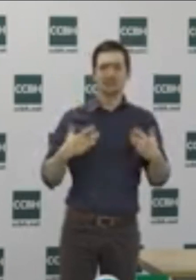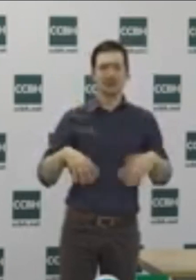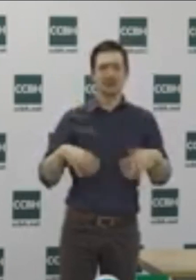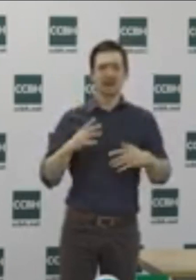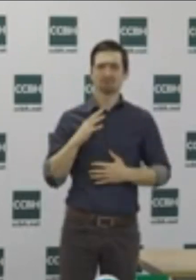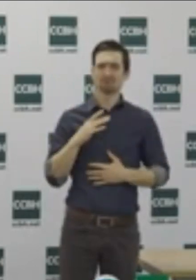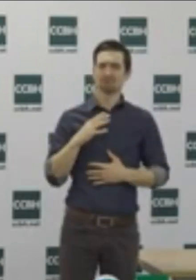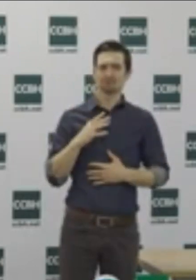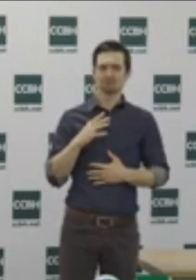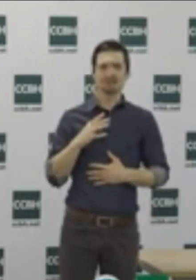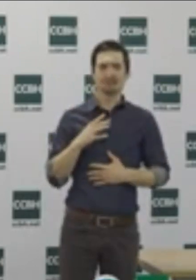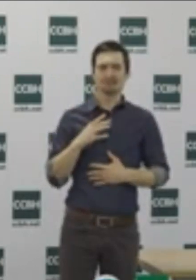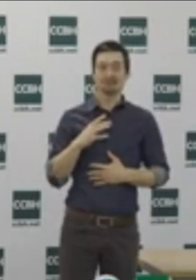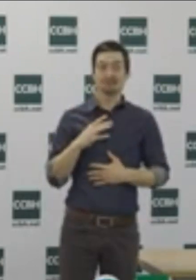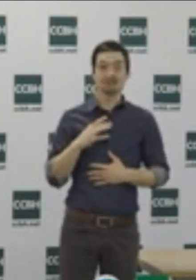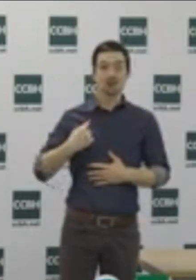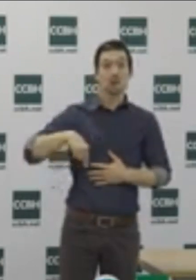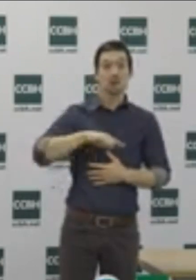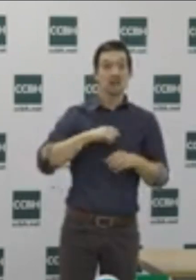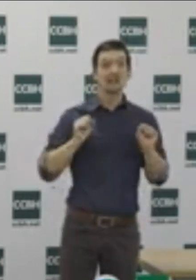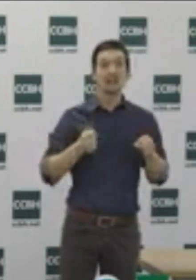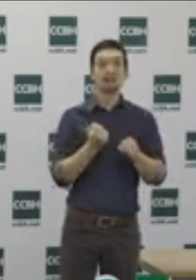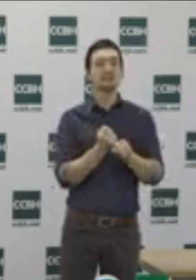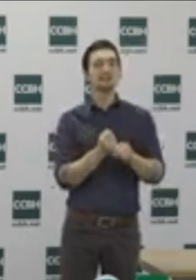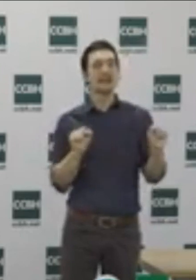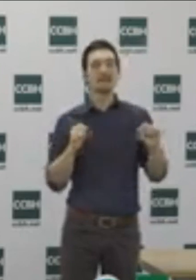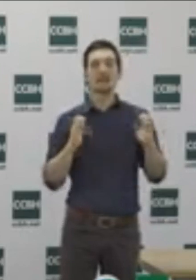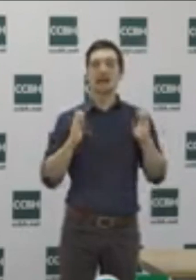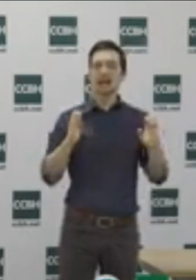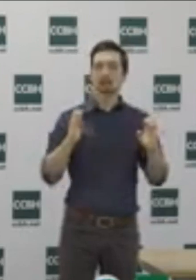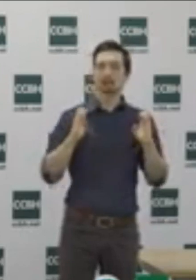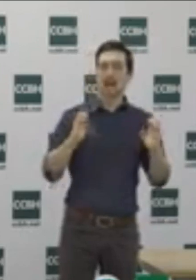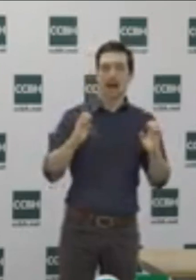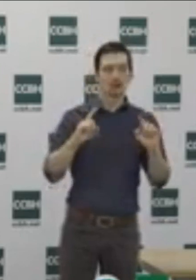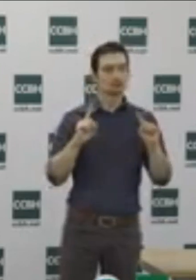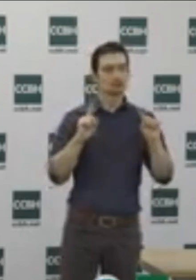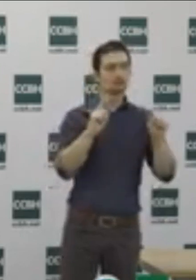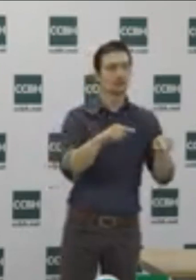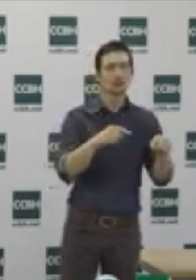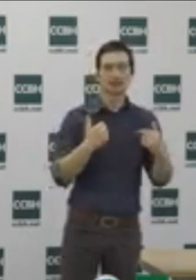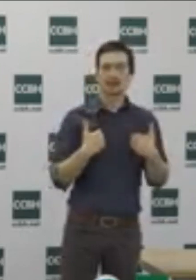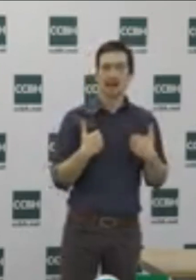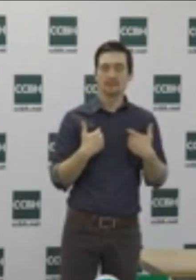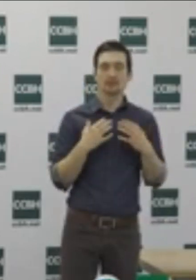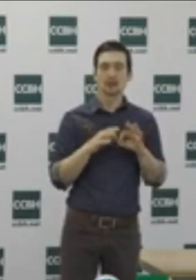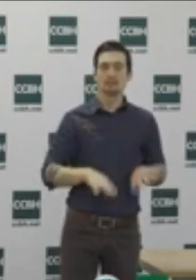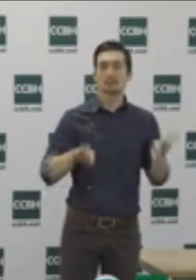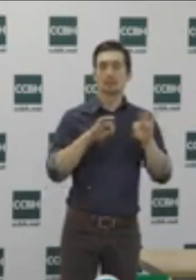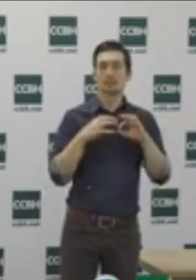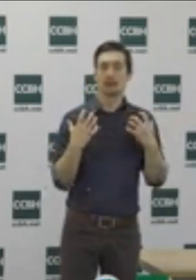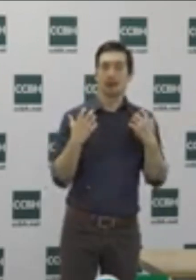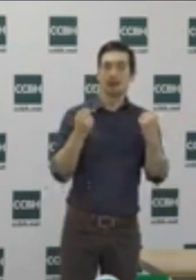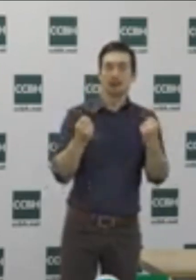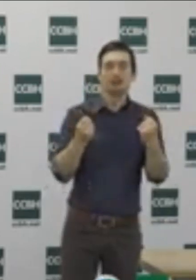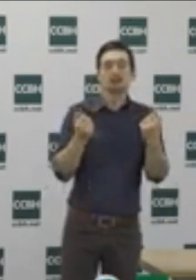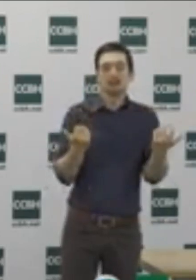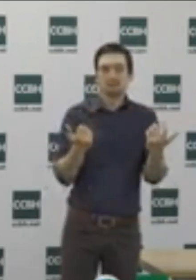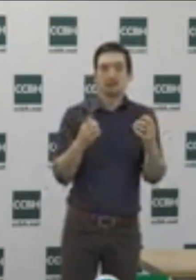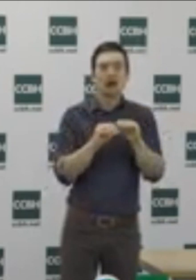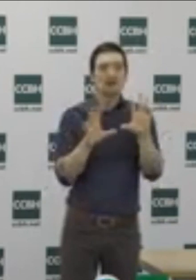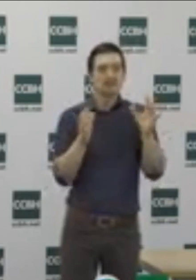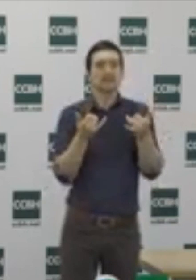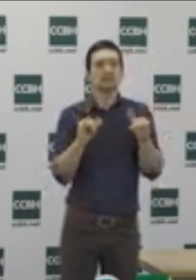places where we can safely exercise and get important health-related activity in, social distancing from each